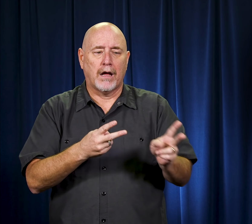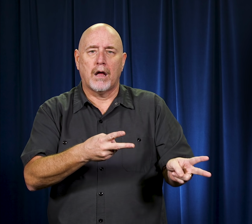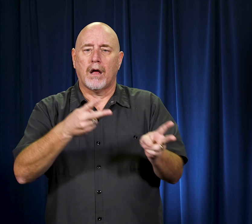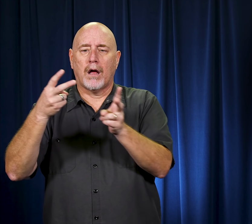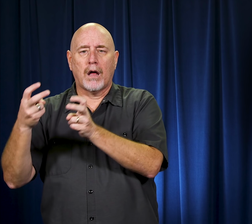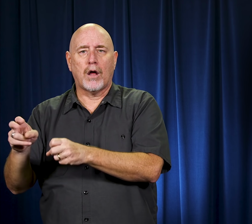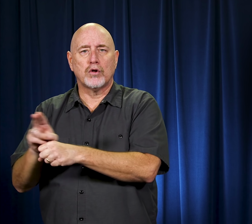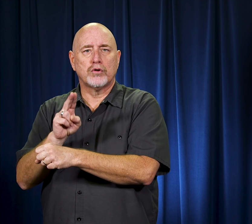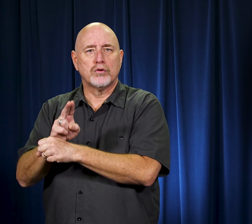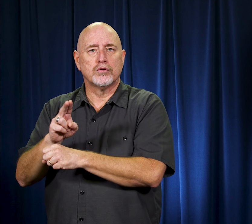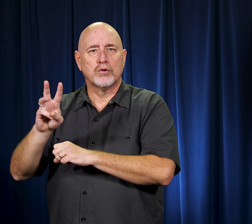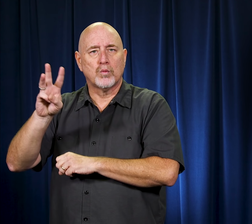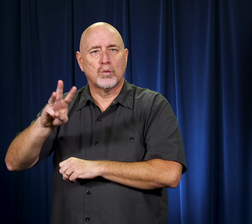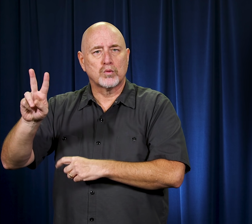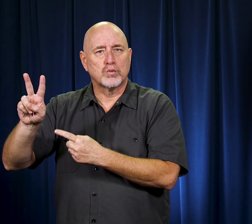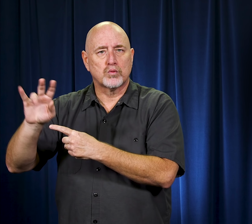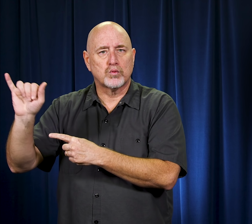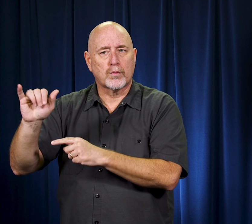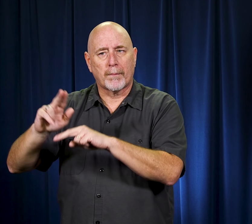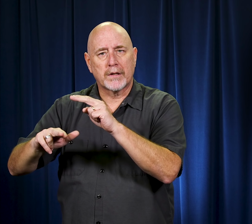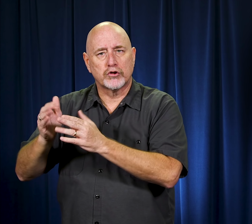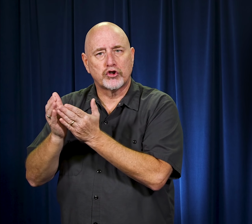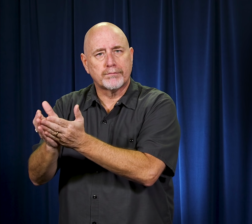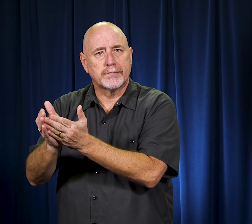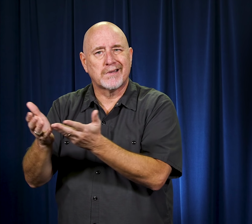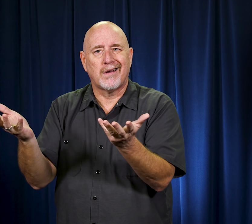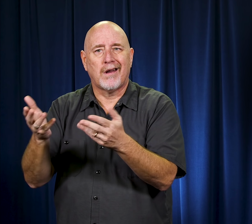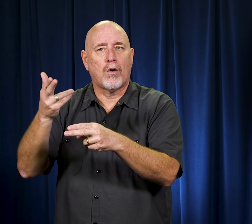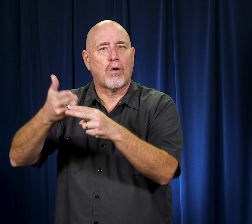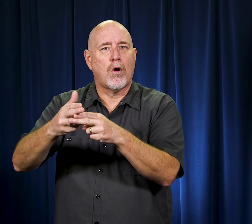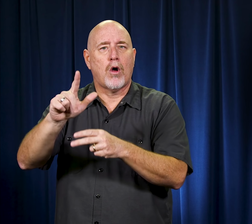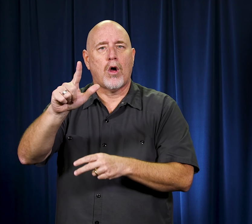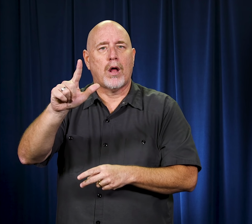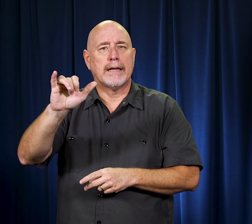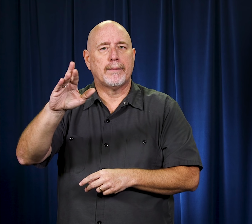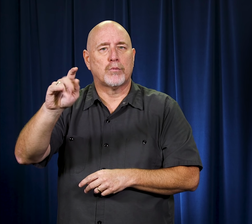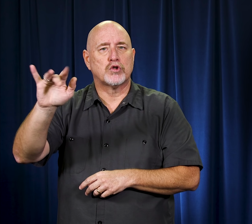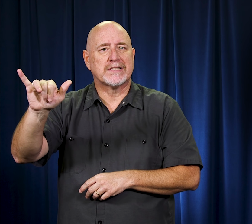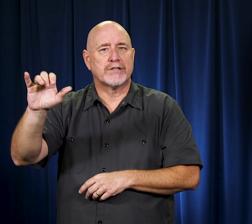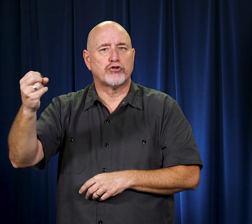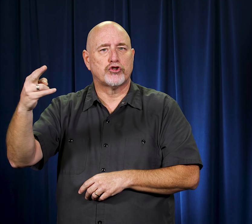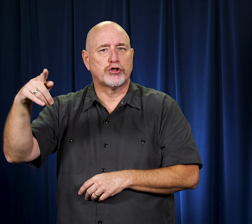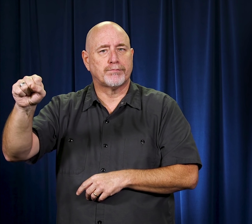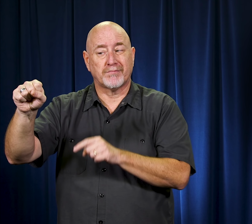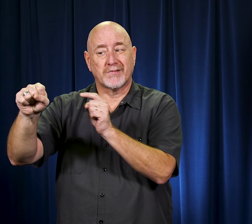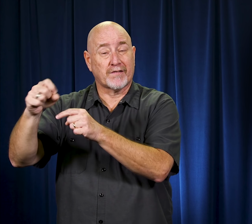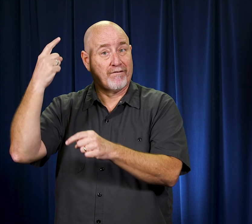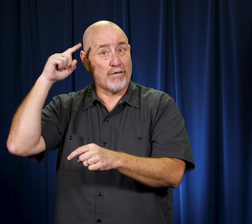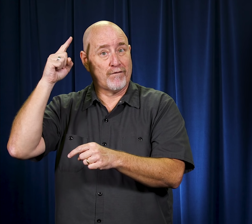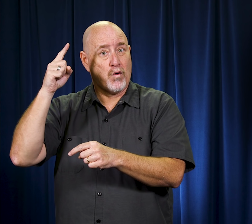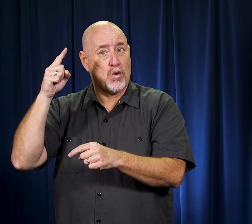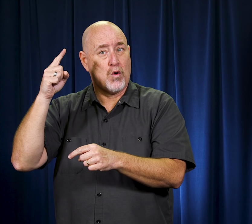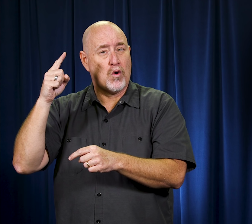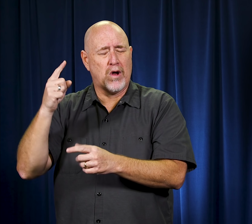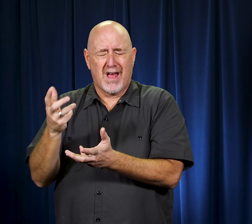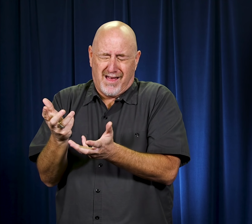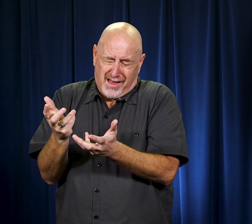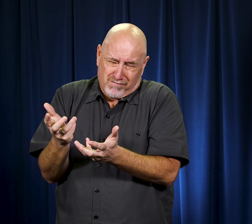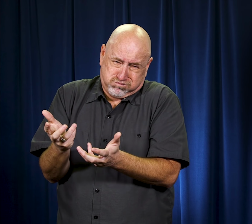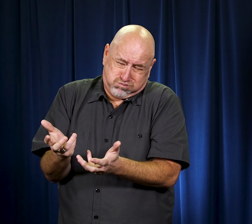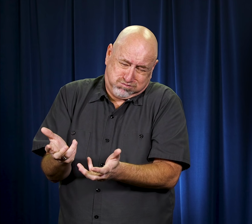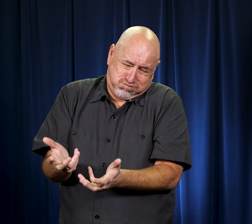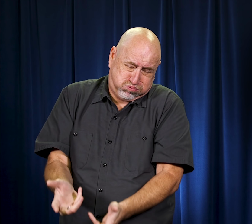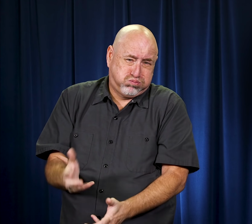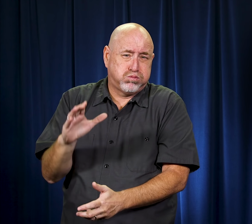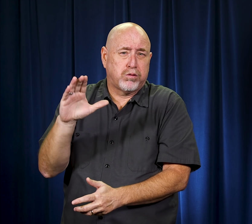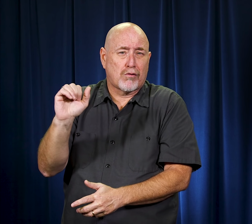by shipbuilders in World War II when they built ships called Liberty ships that were designed to carry